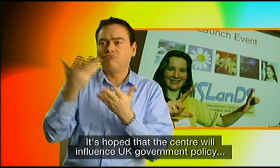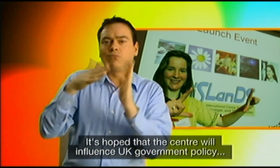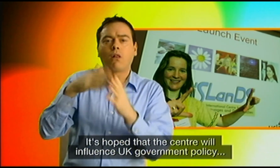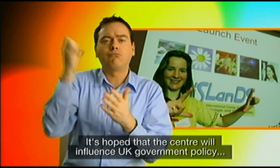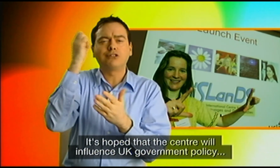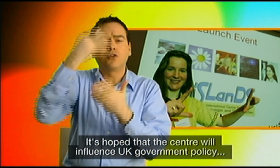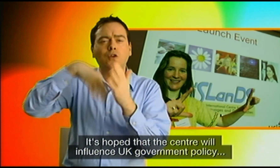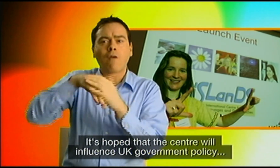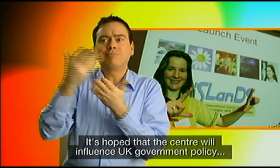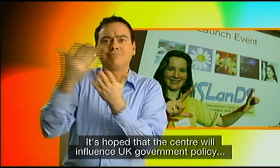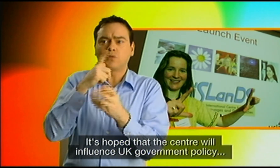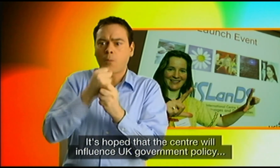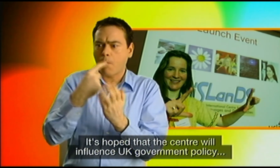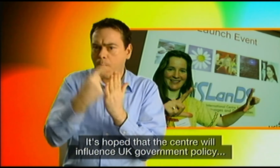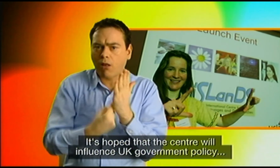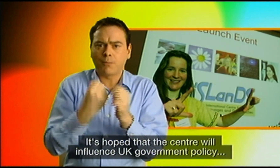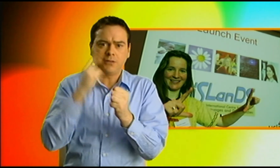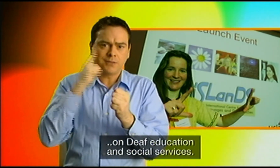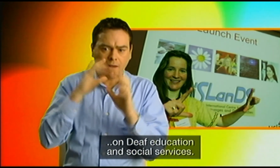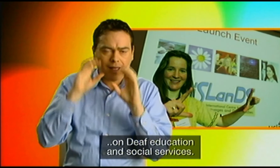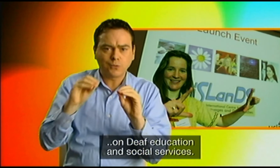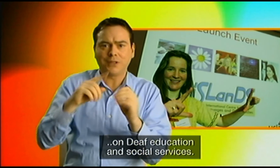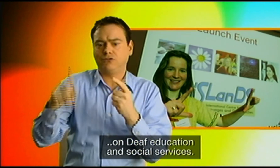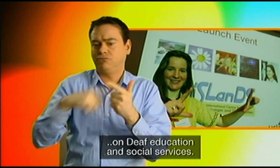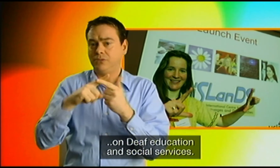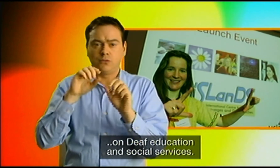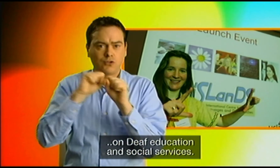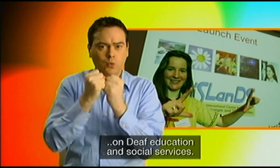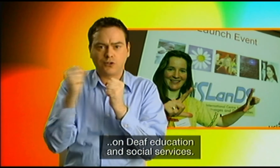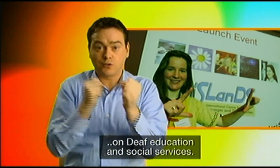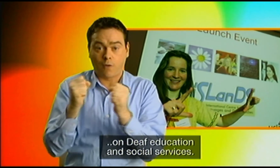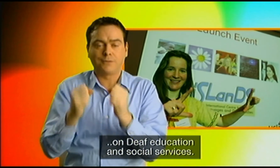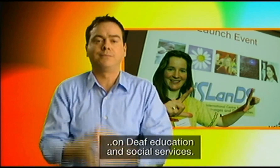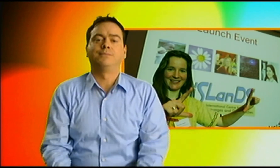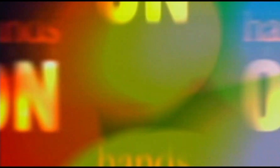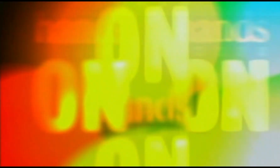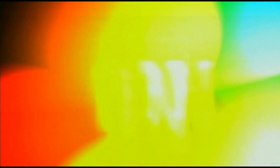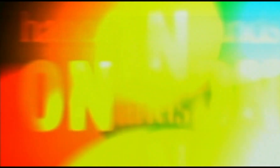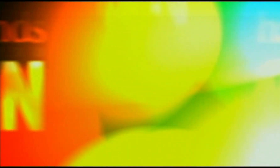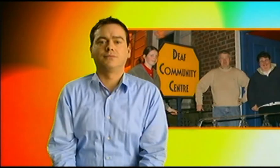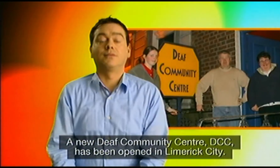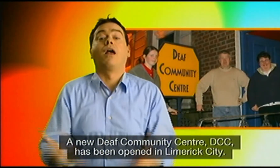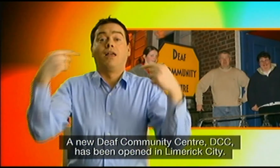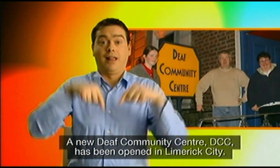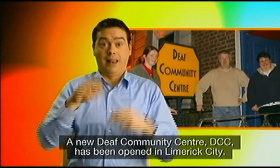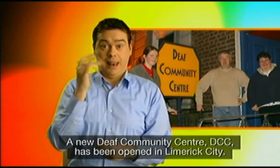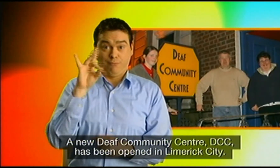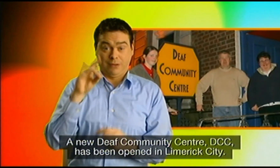hoped that the centre will influence UK government policy on deaf education and social services. A new